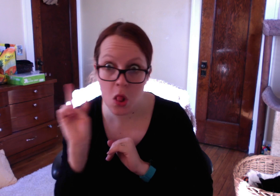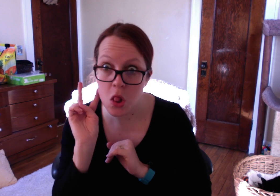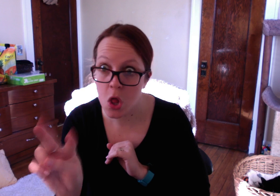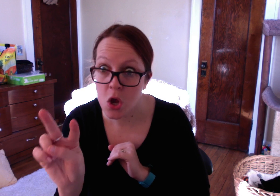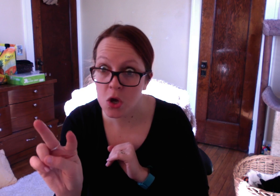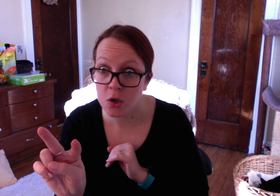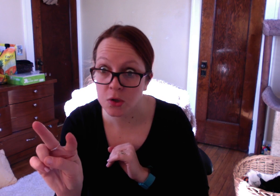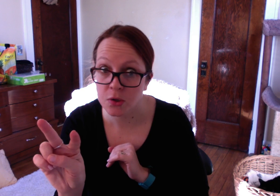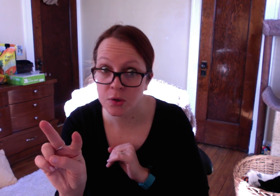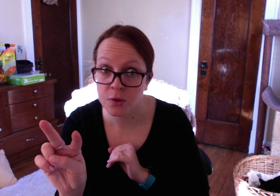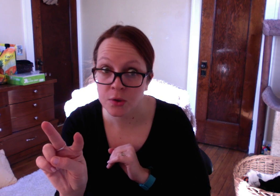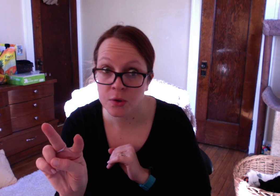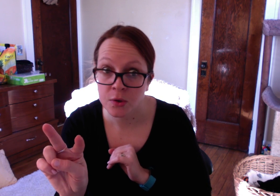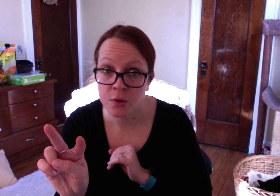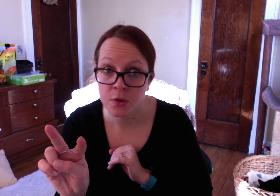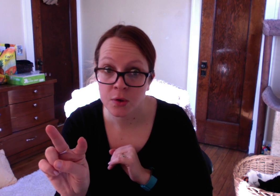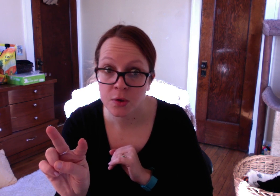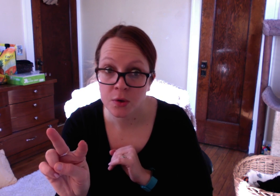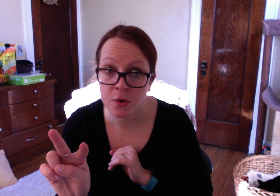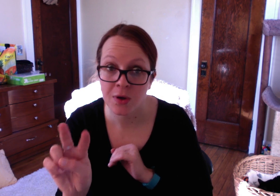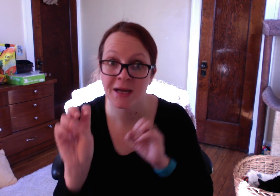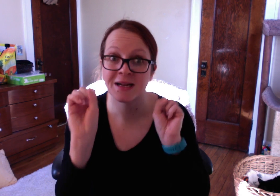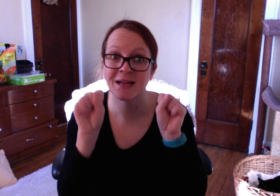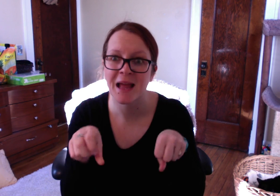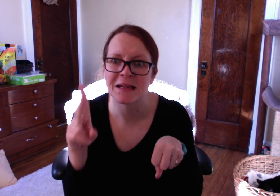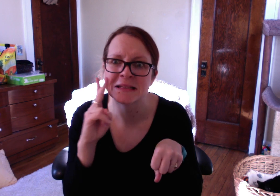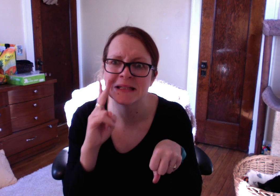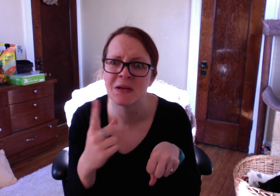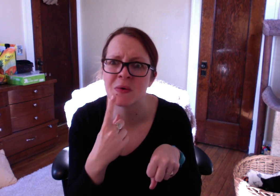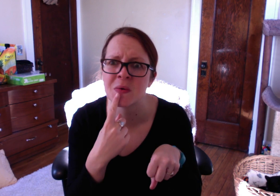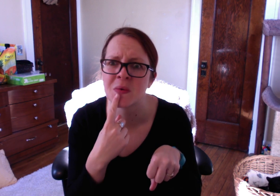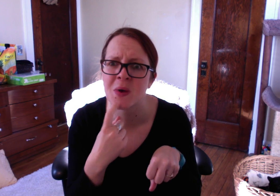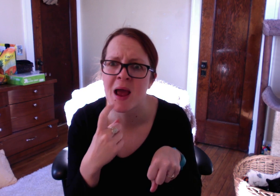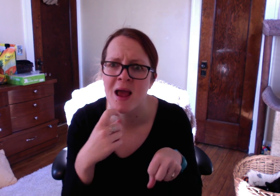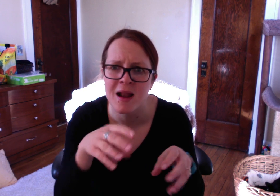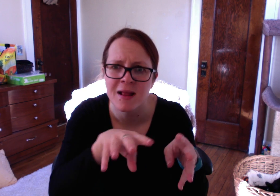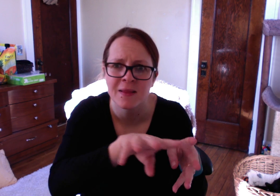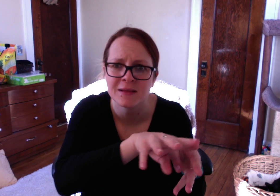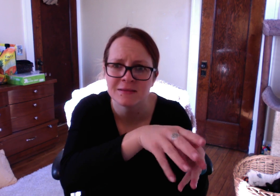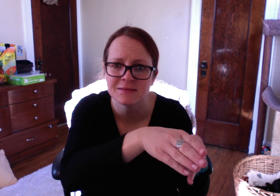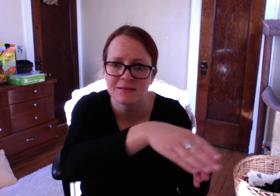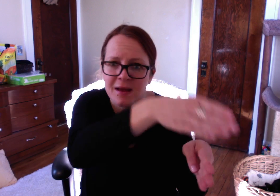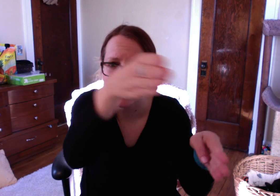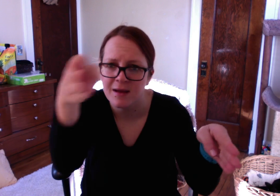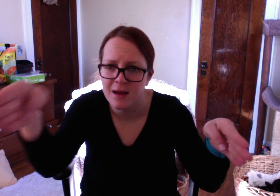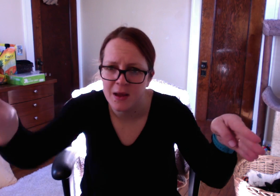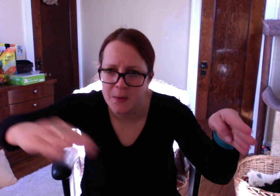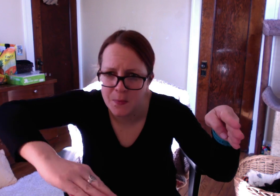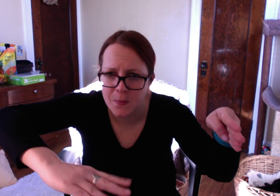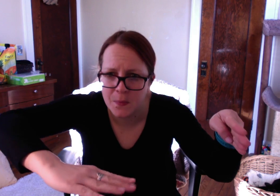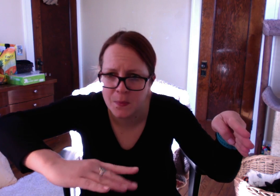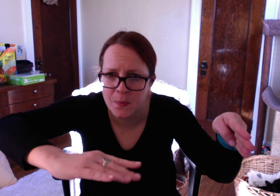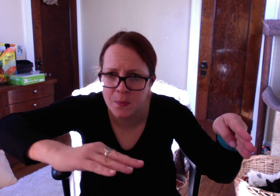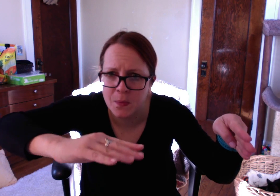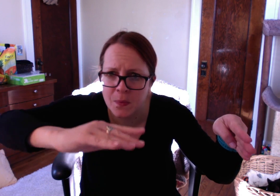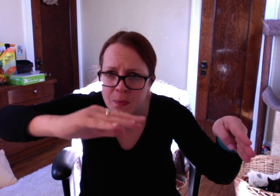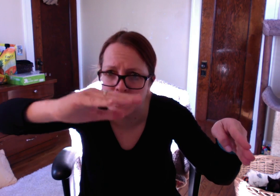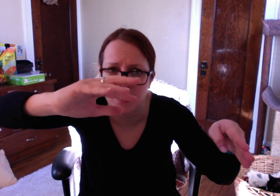Look, said Turtle, a little bit of red is starting to show. Yes, said